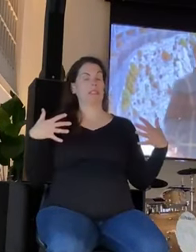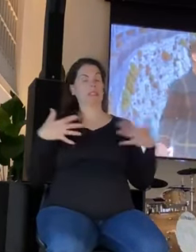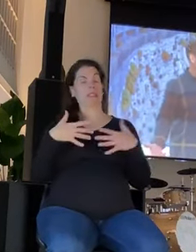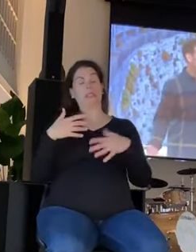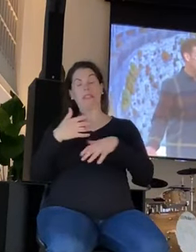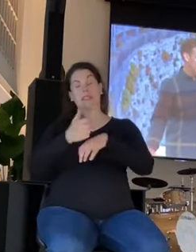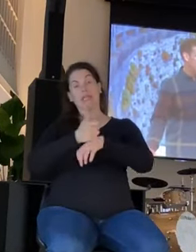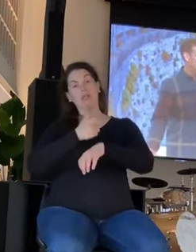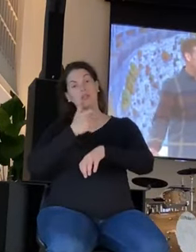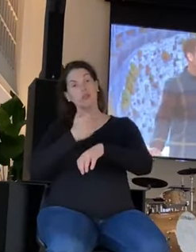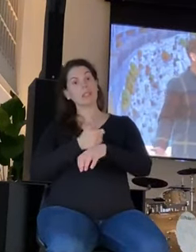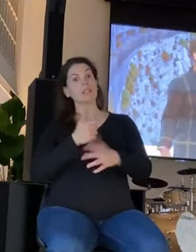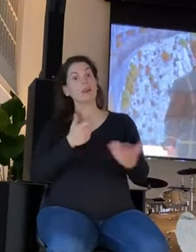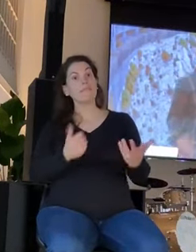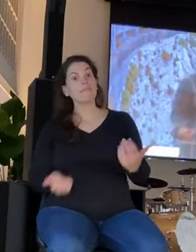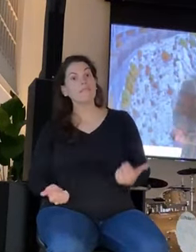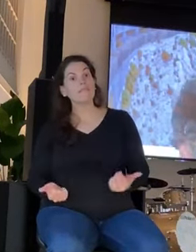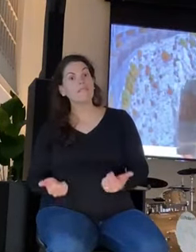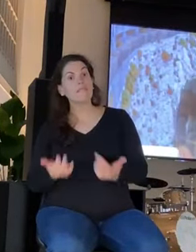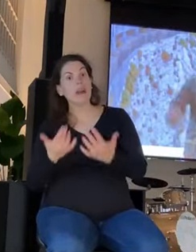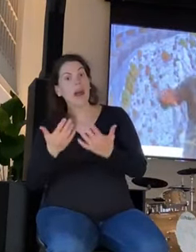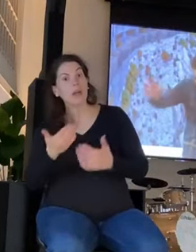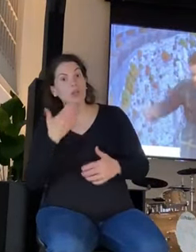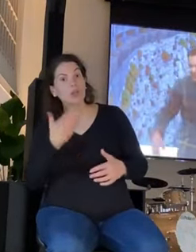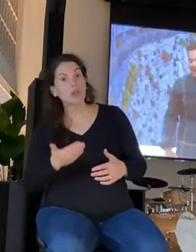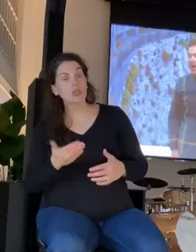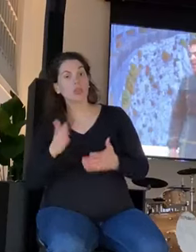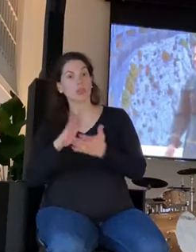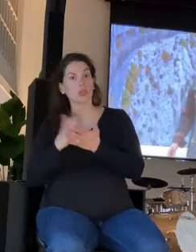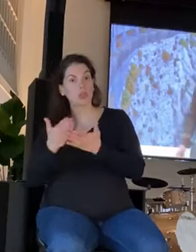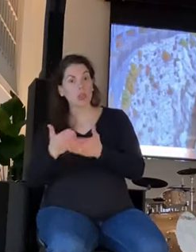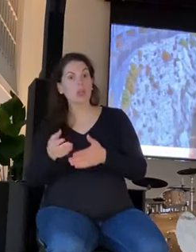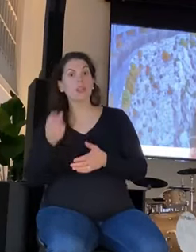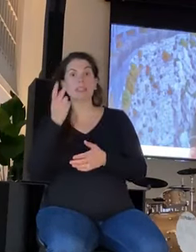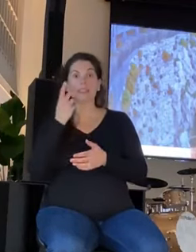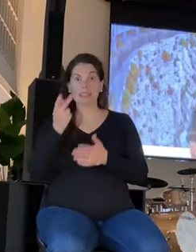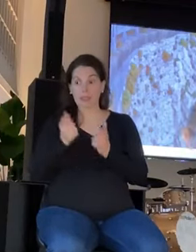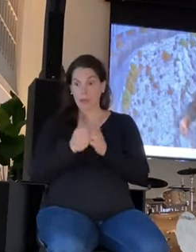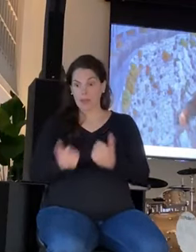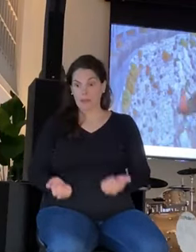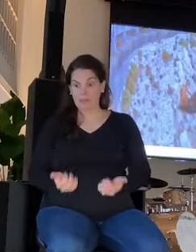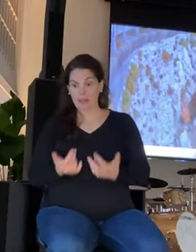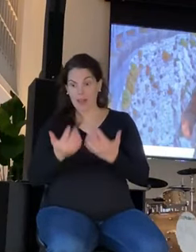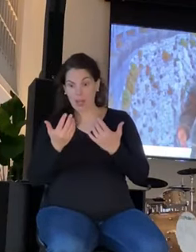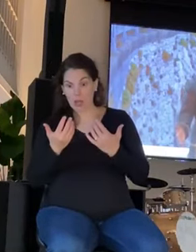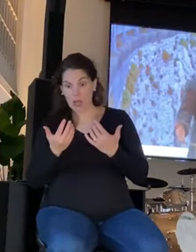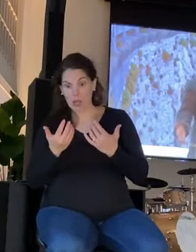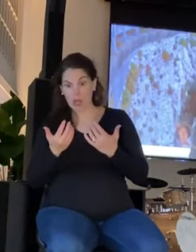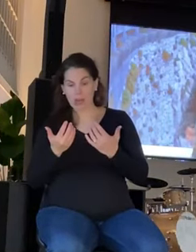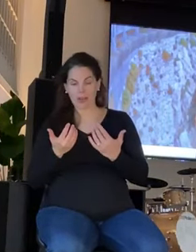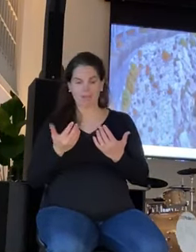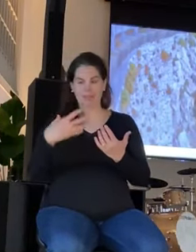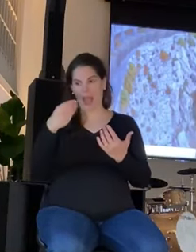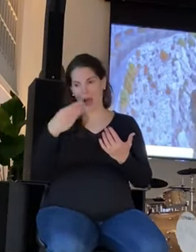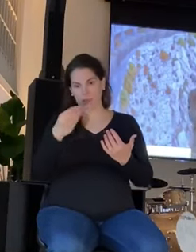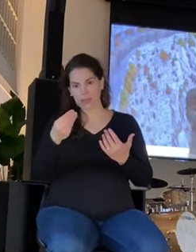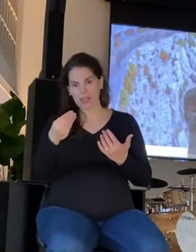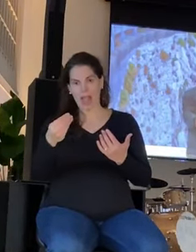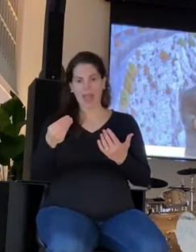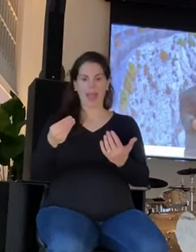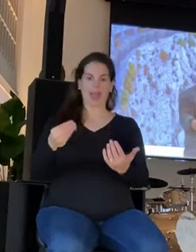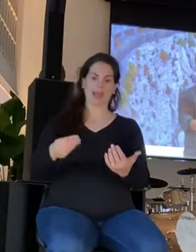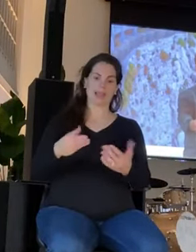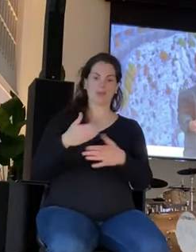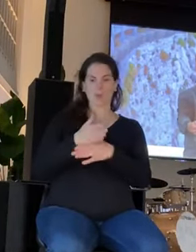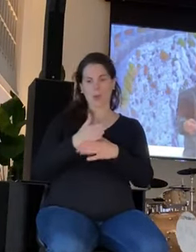It's like fire. Fire's a good thing. You can cook with it, you can see with it, right? But you can put it in a fire pit, roast a